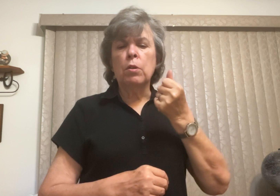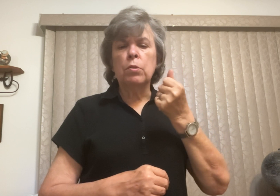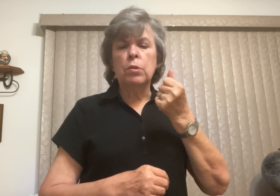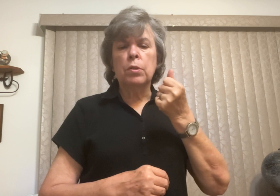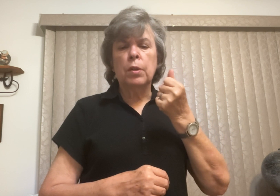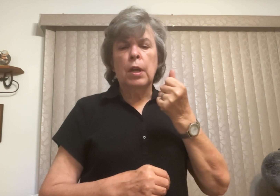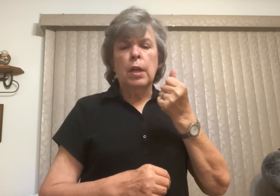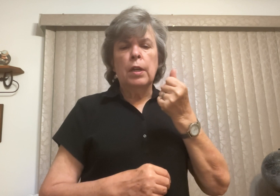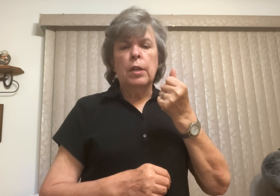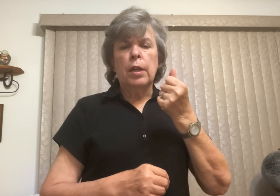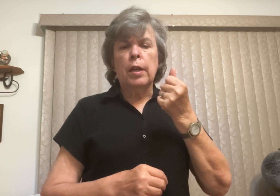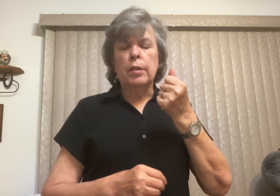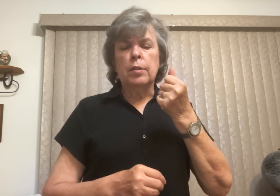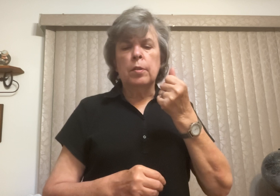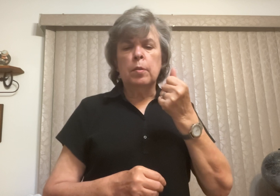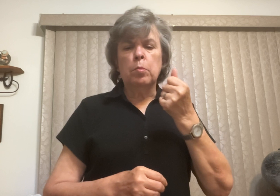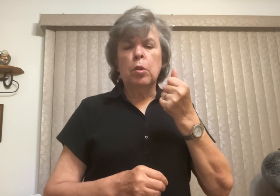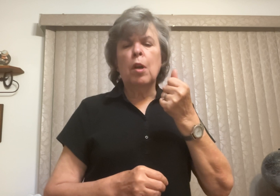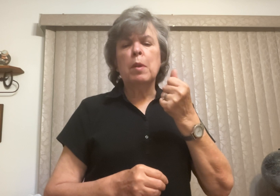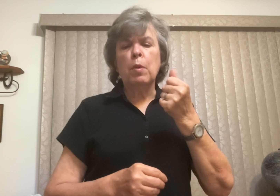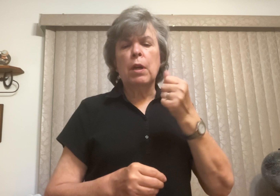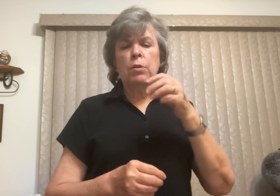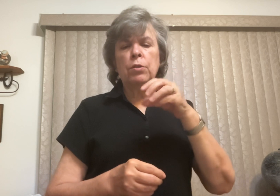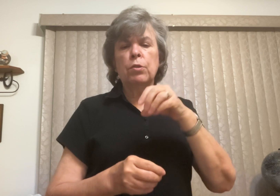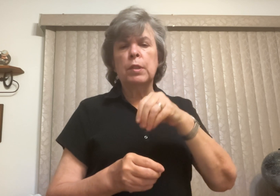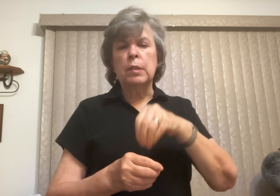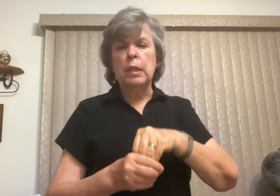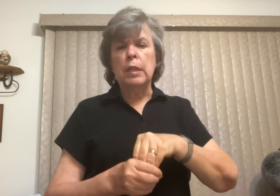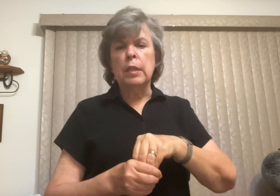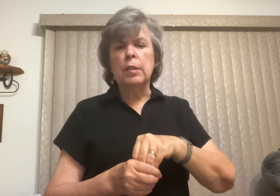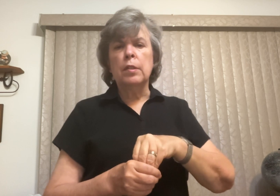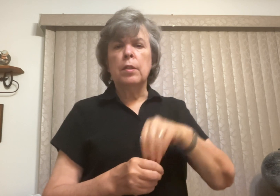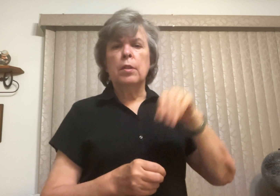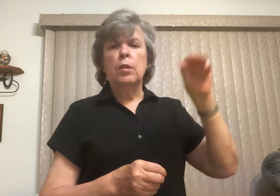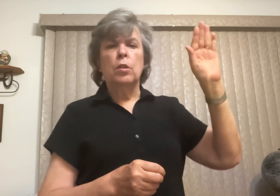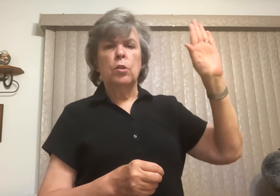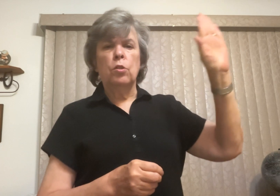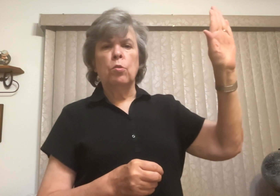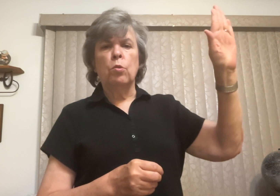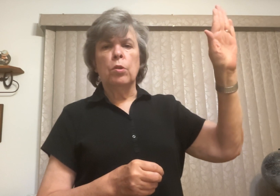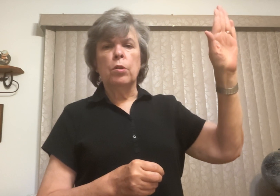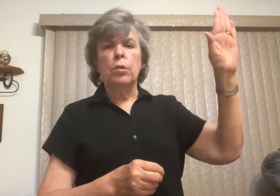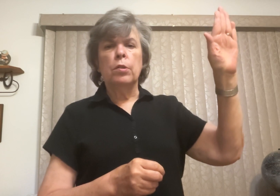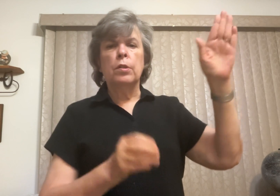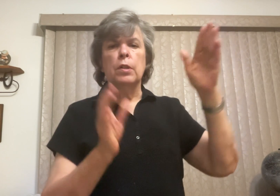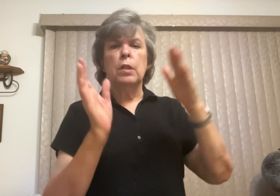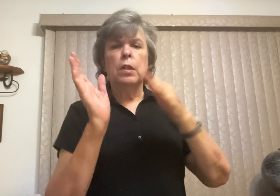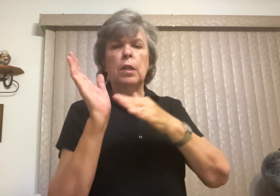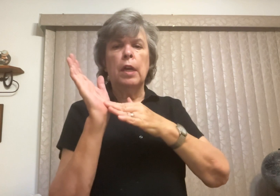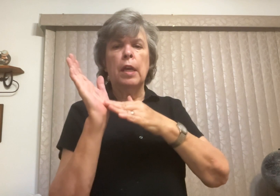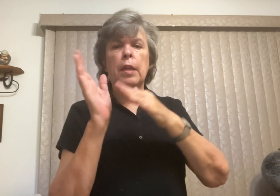tomorrow's, and probably what I'll do is in your